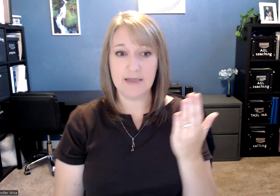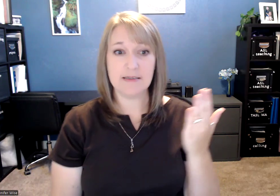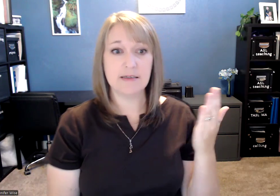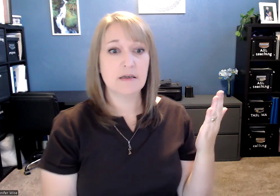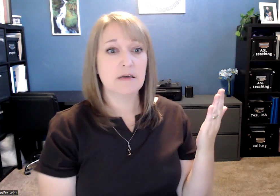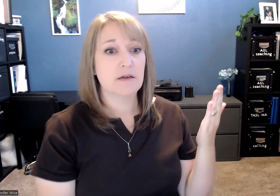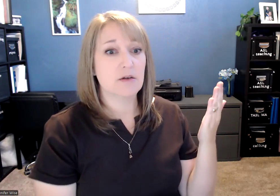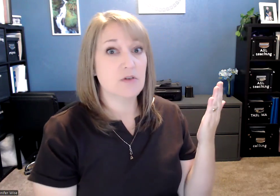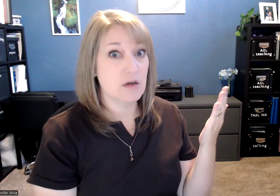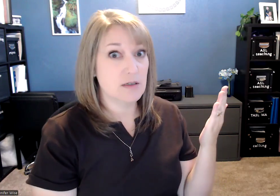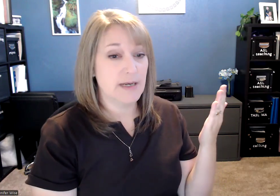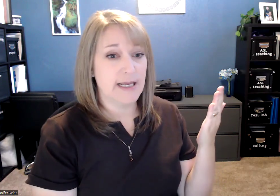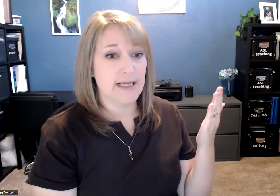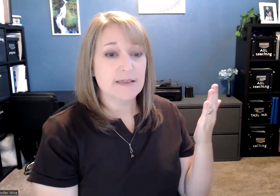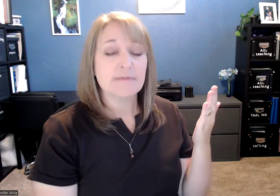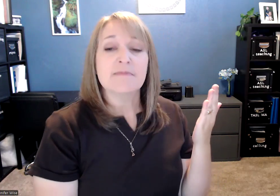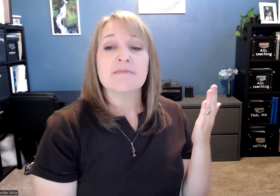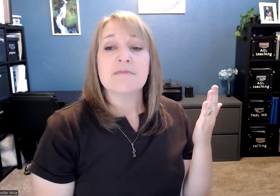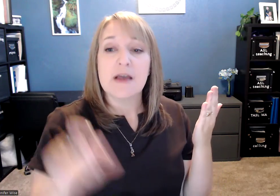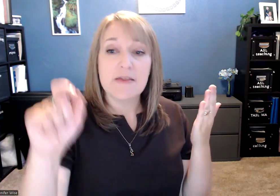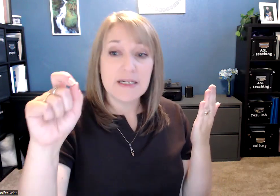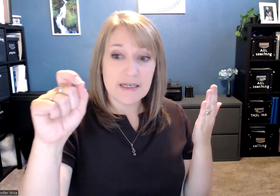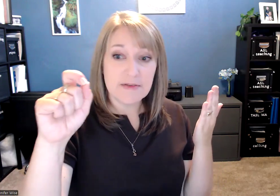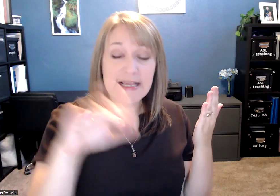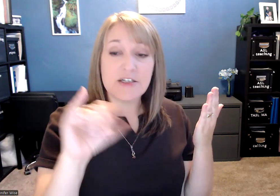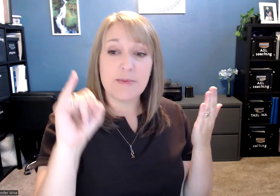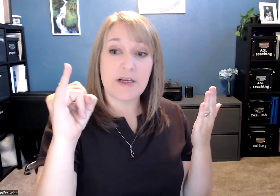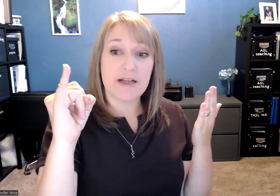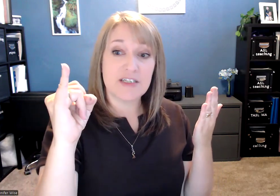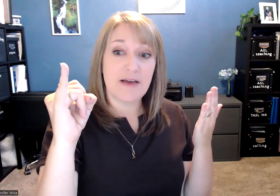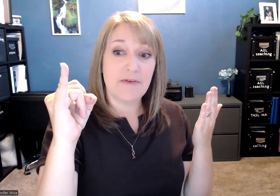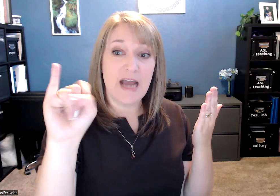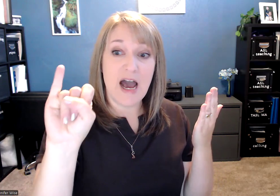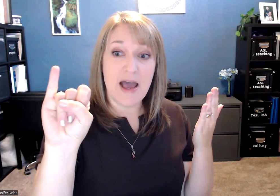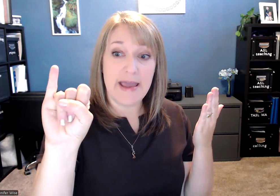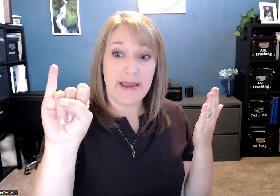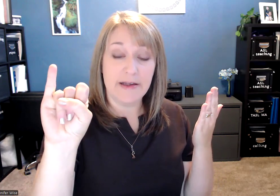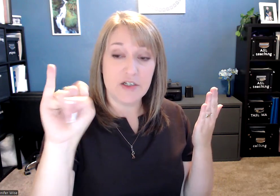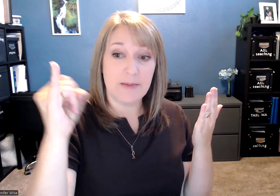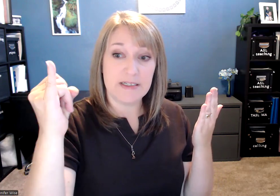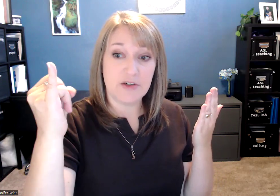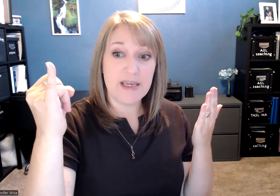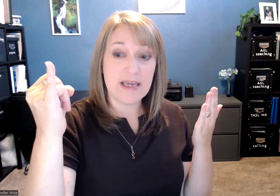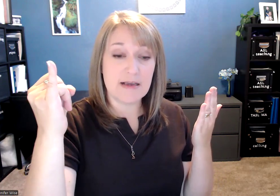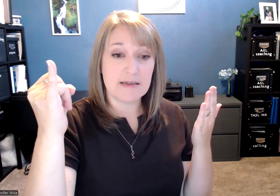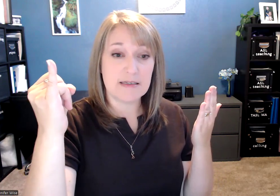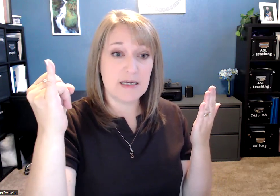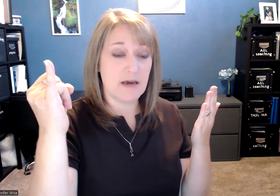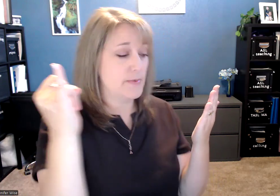this, your non-dominant hand. And then instead of this hand shape, you're going to just have an I hand shape. It's your pinky sticking up,